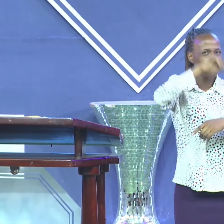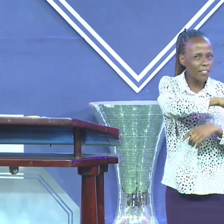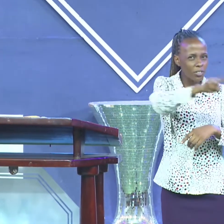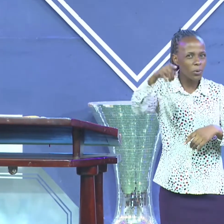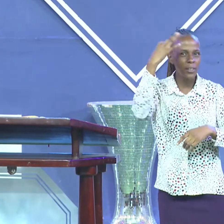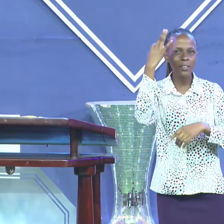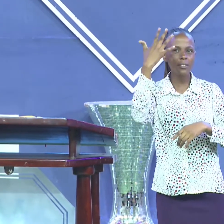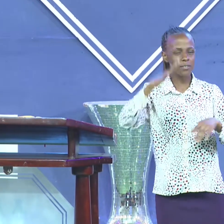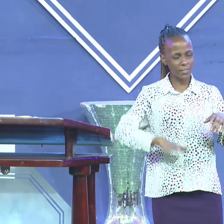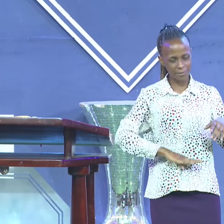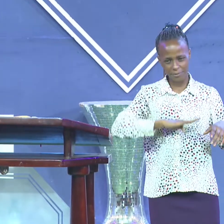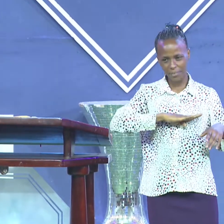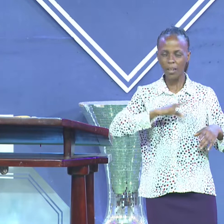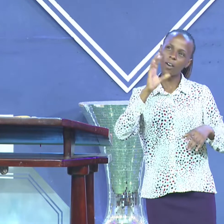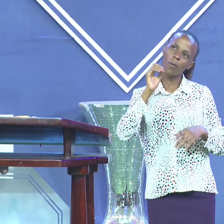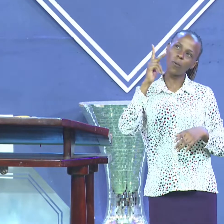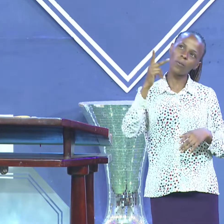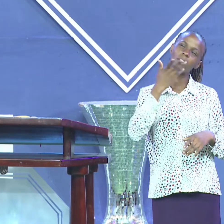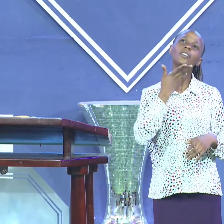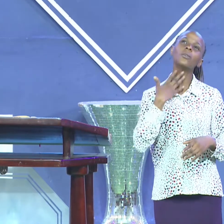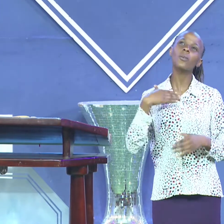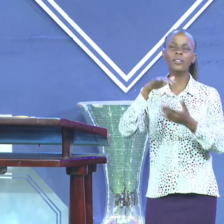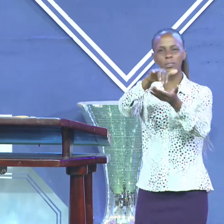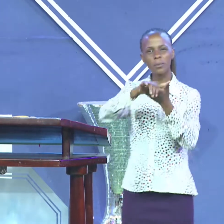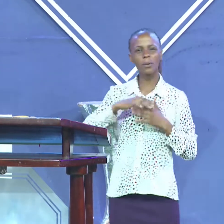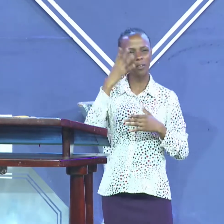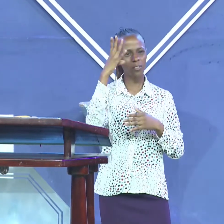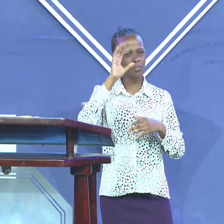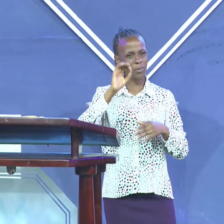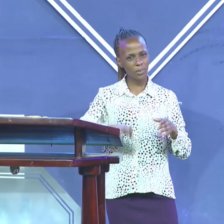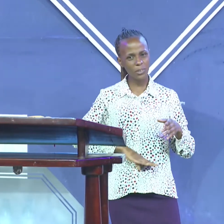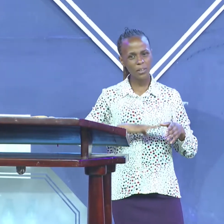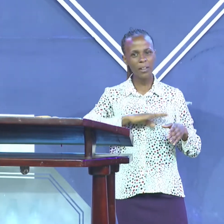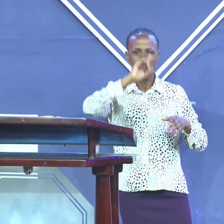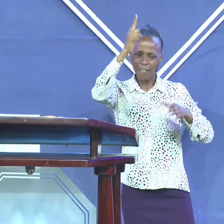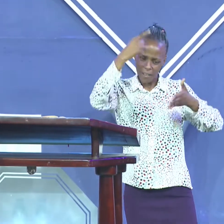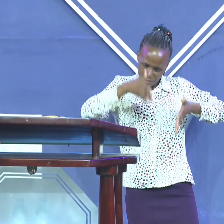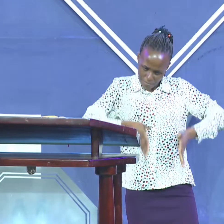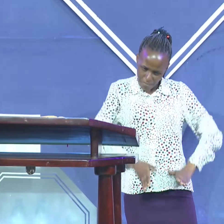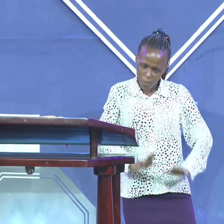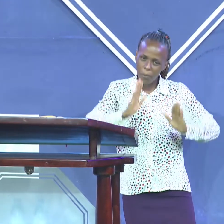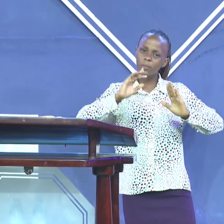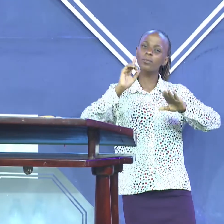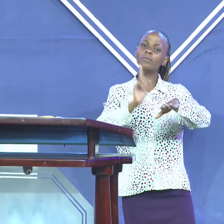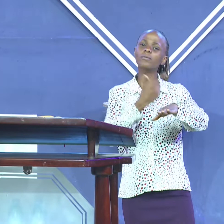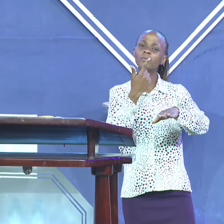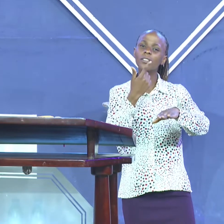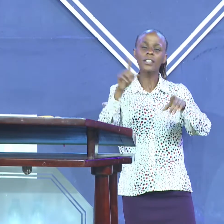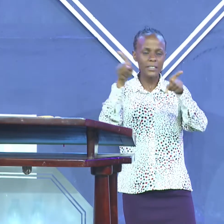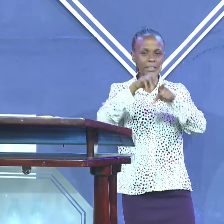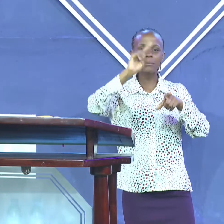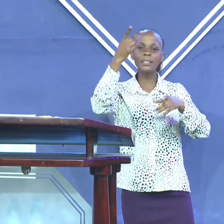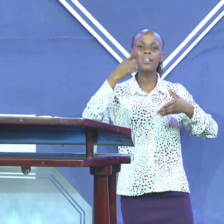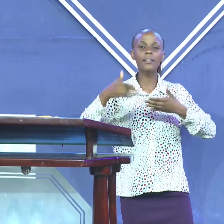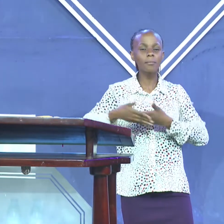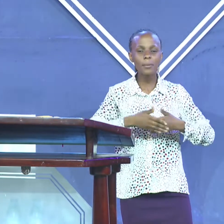calculation. If you're 35 years and you want to wed at 40, when are you going to give back your firstborn